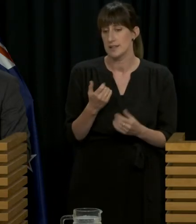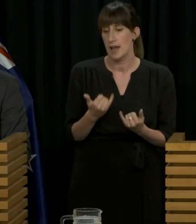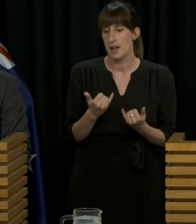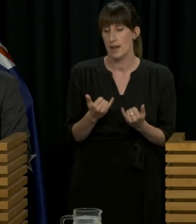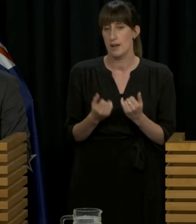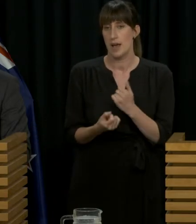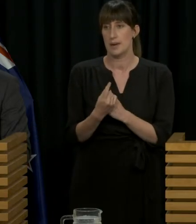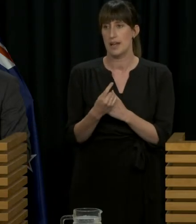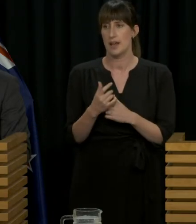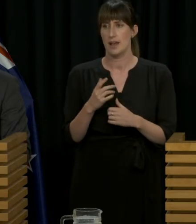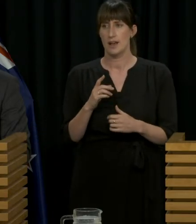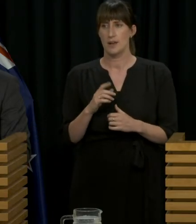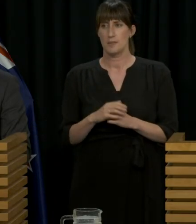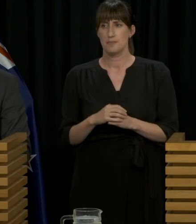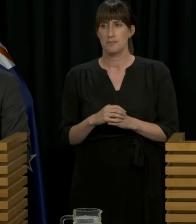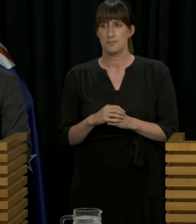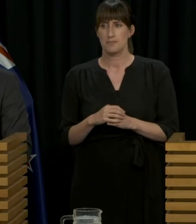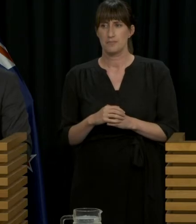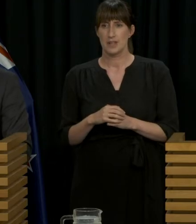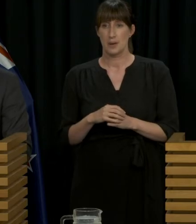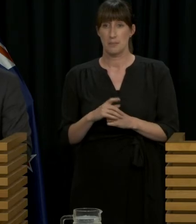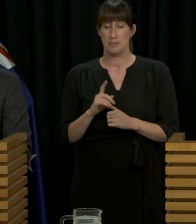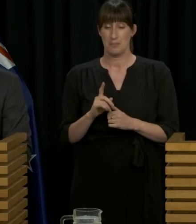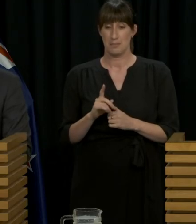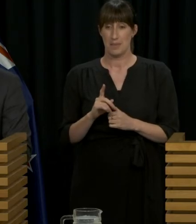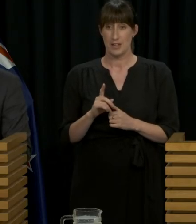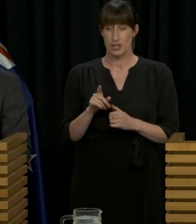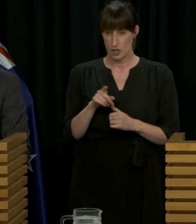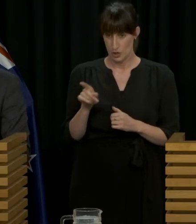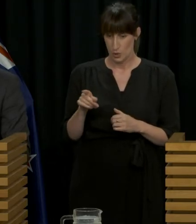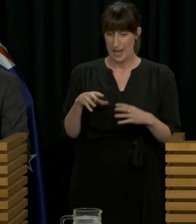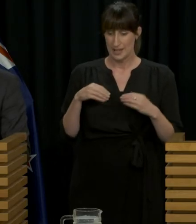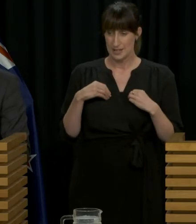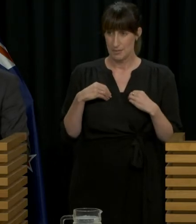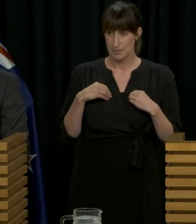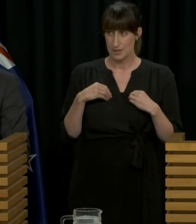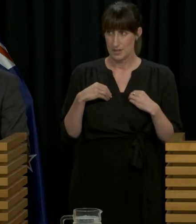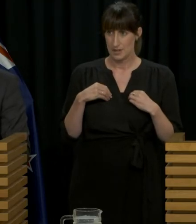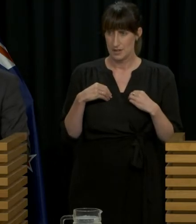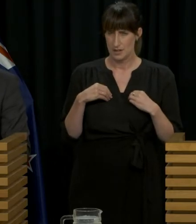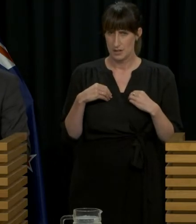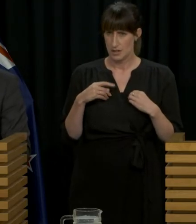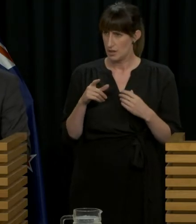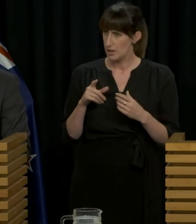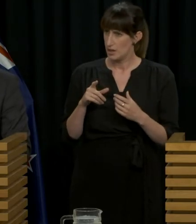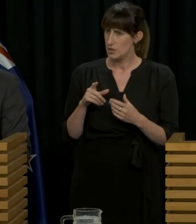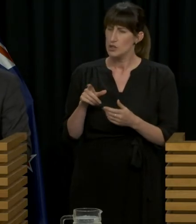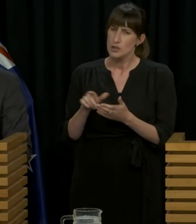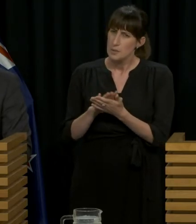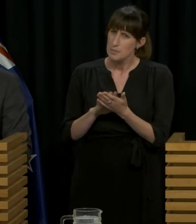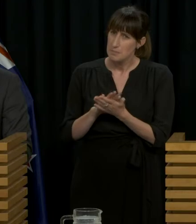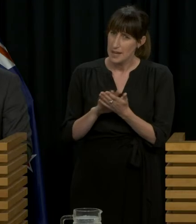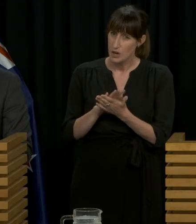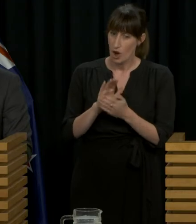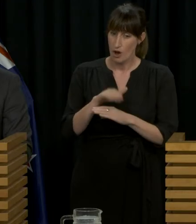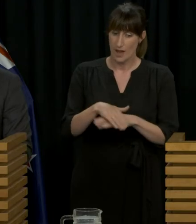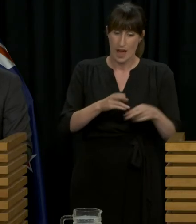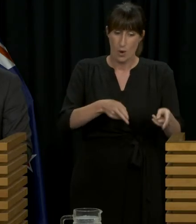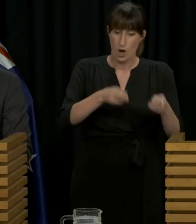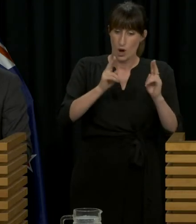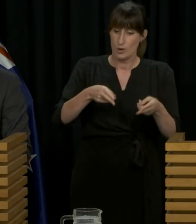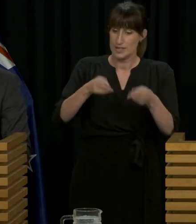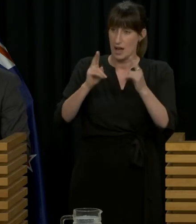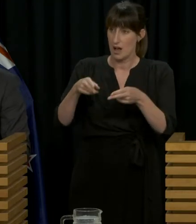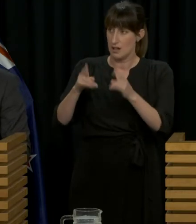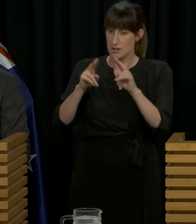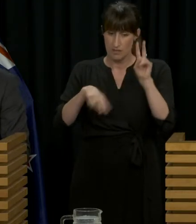that, and given the light of these 3 cases? In terms of the way managed isolation facilities operate, yeah. So we review those